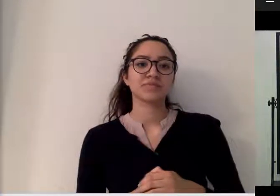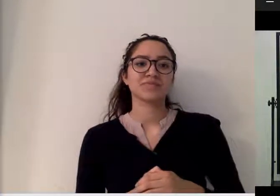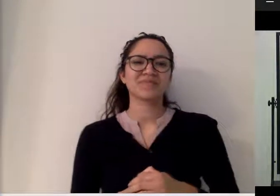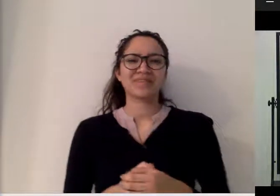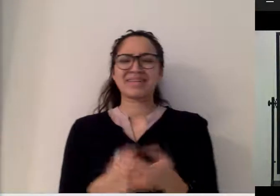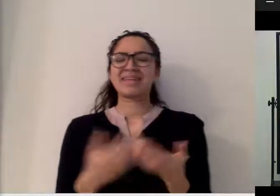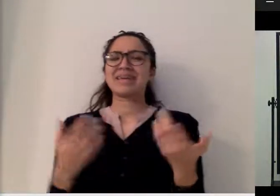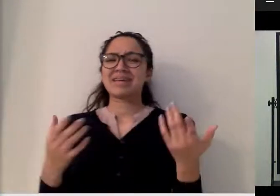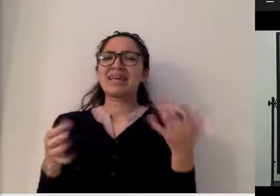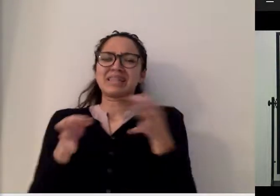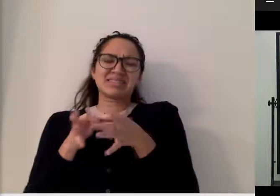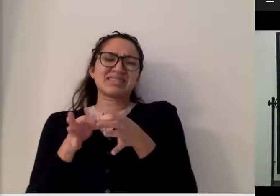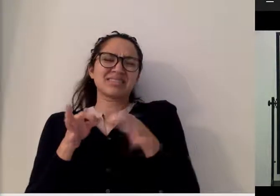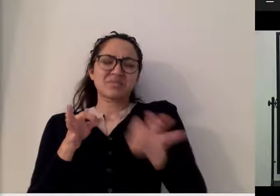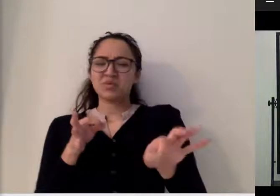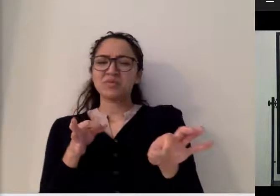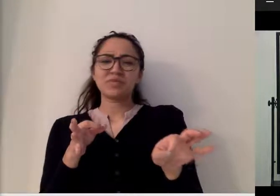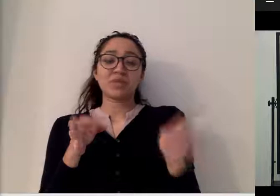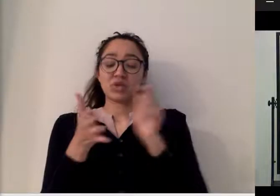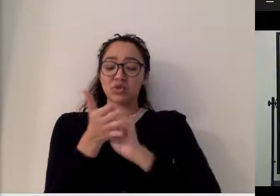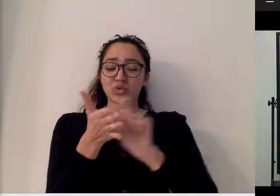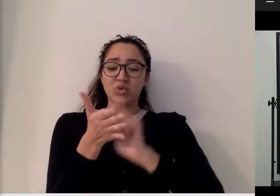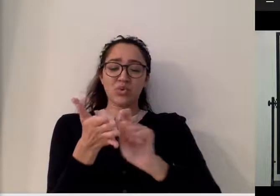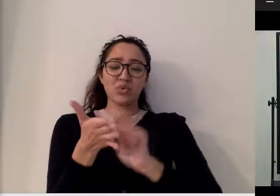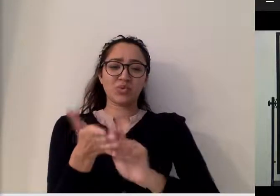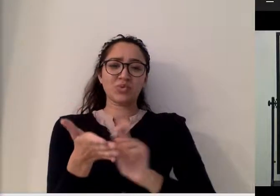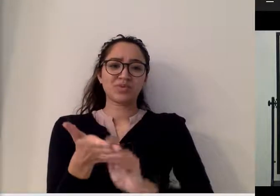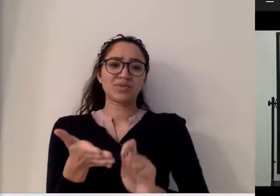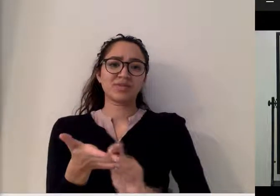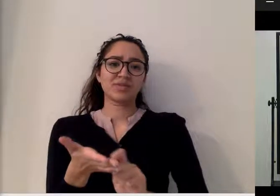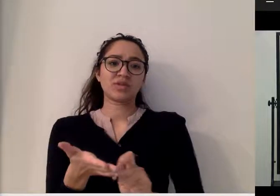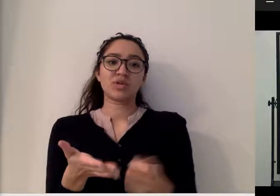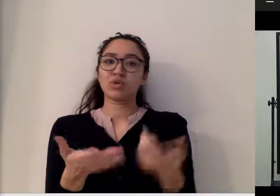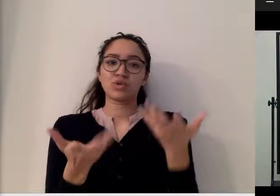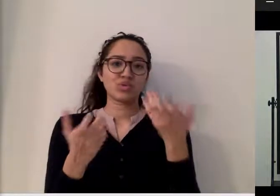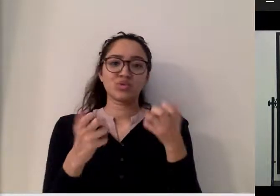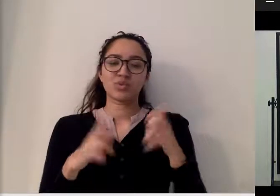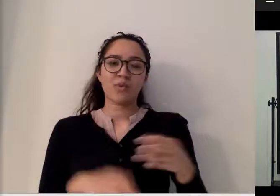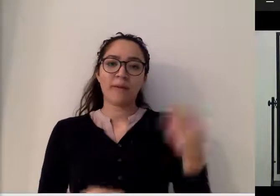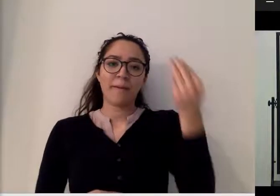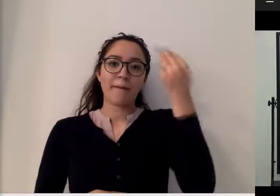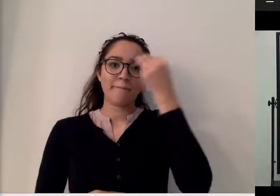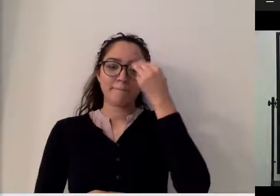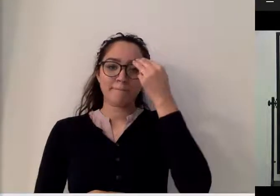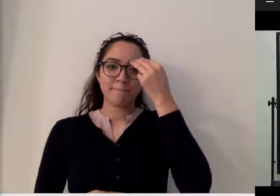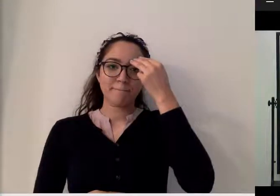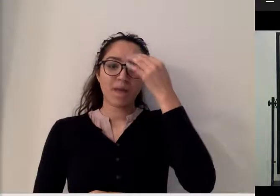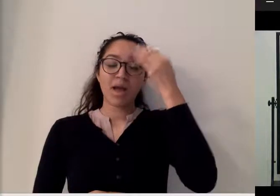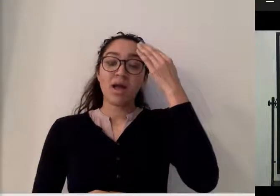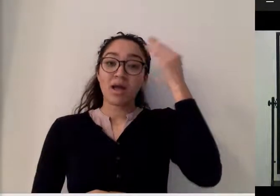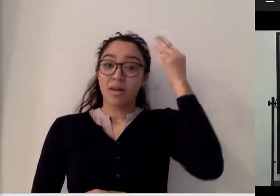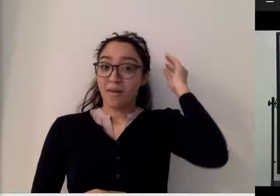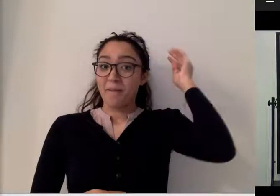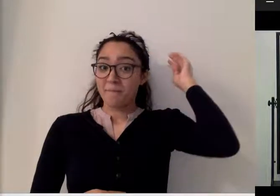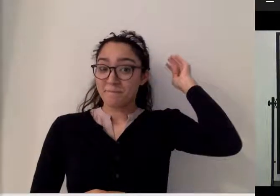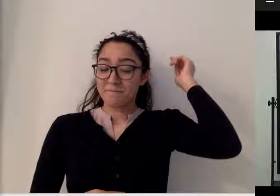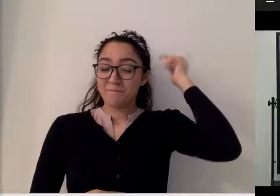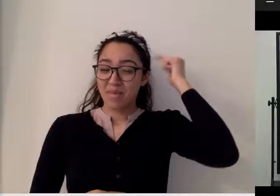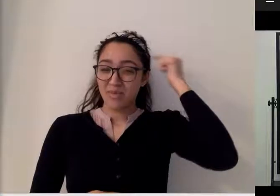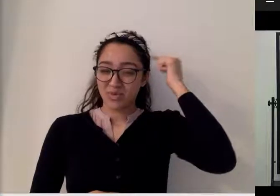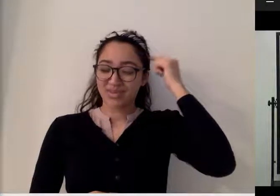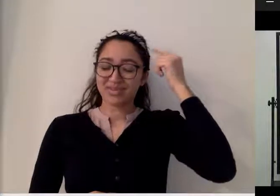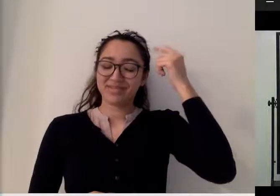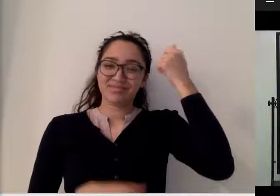describe it is you want to take notes so that you don't have to rely on your memory later on. You could be a